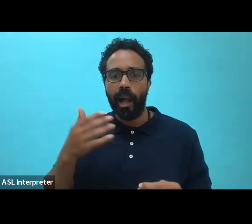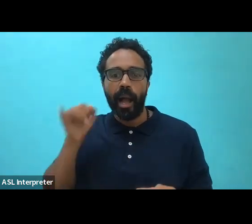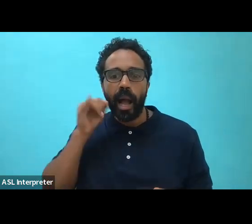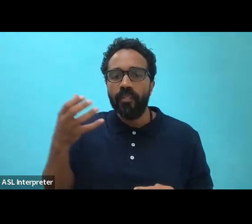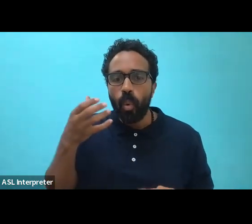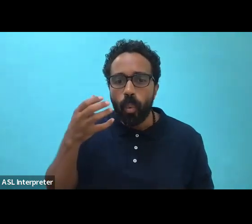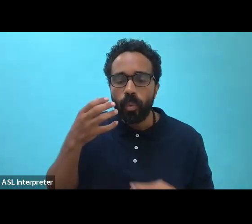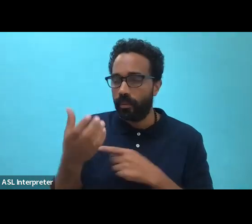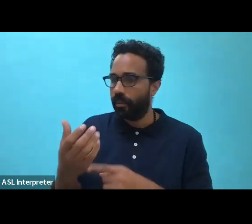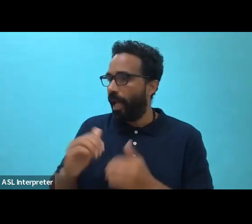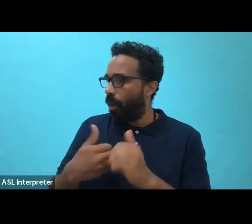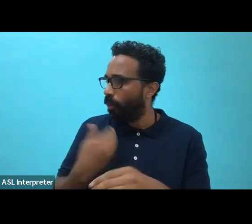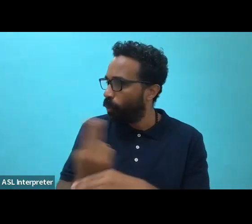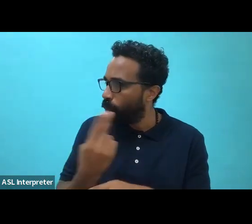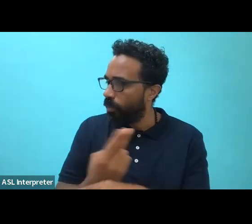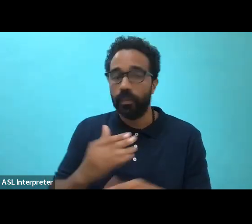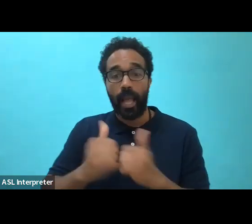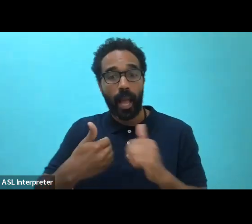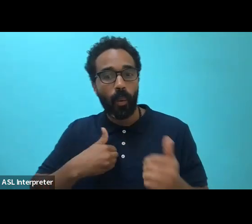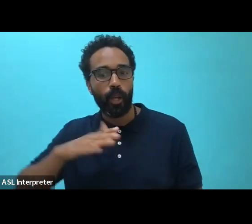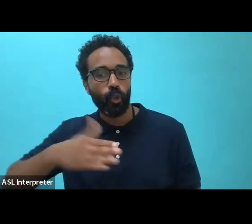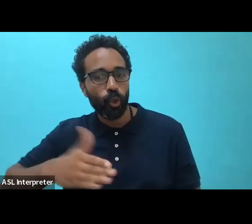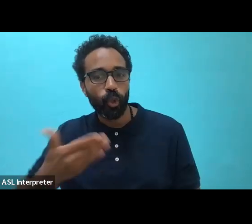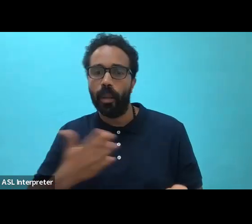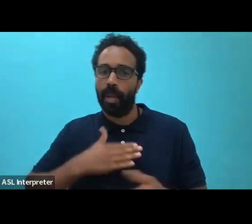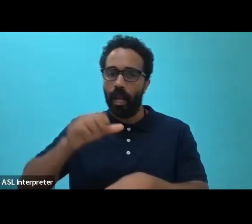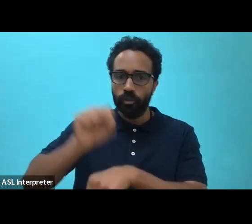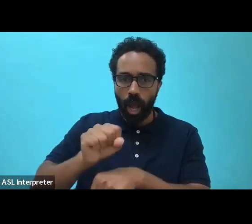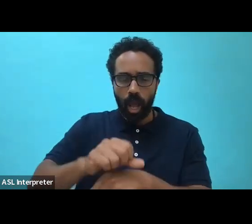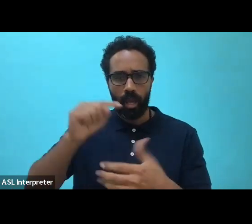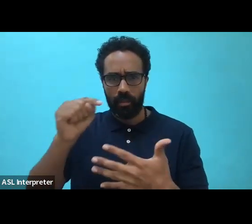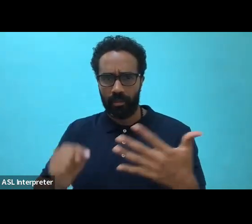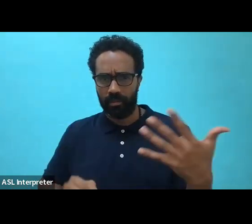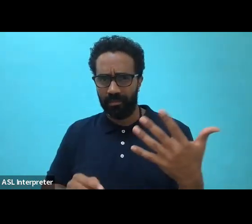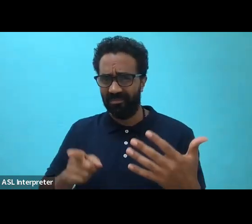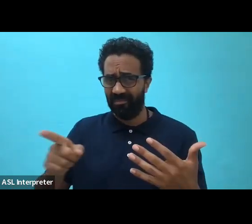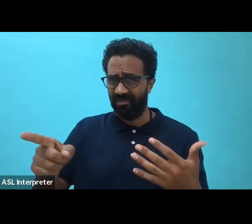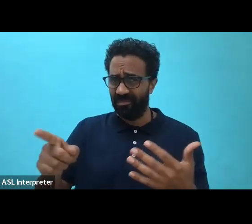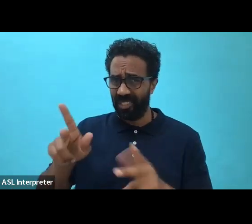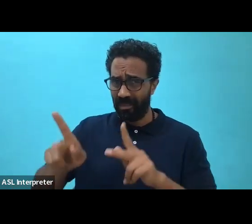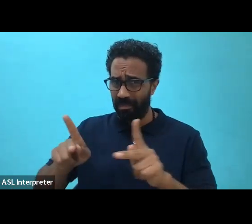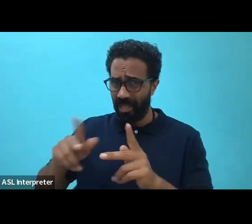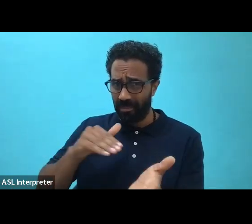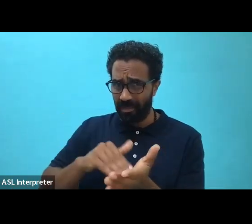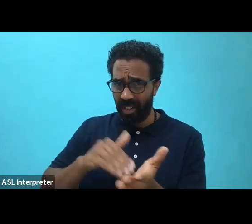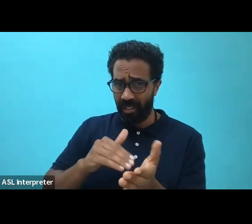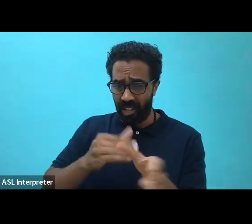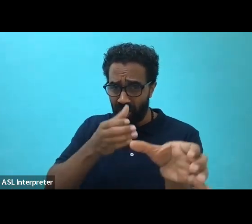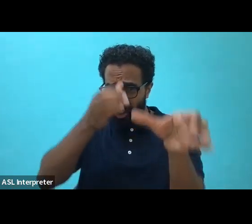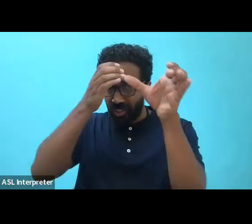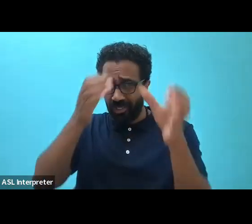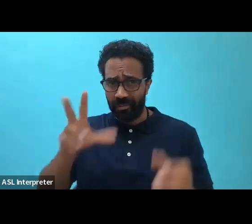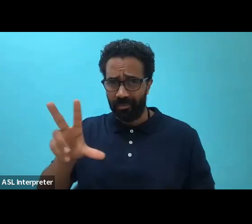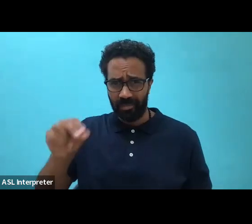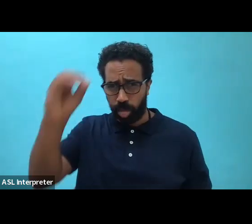cook in the kitchen, etc., how I do my job, those are things that the medical staff is not familiar with. And I've had to